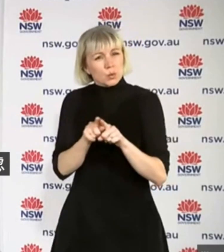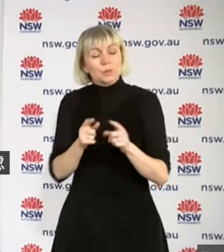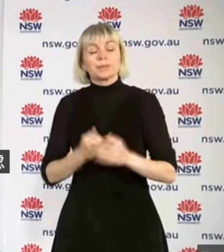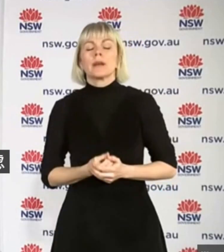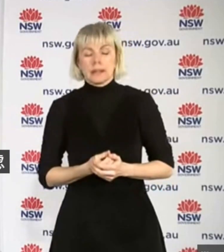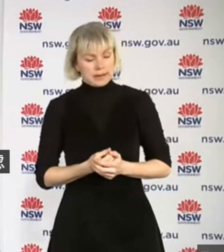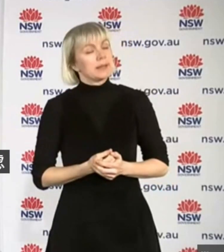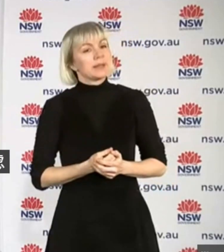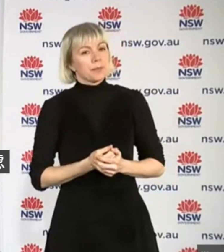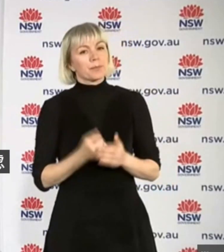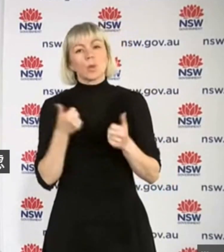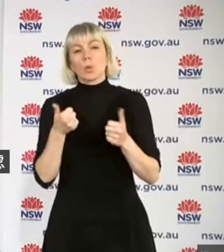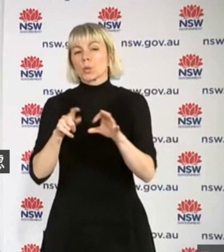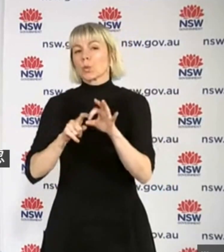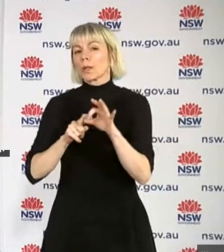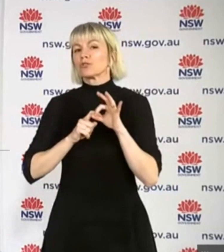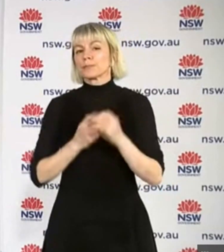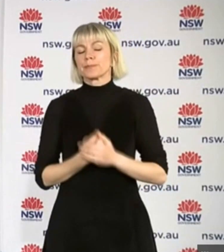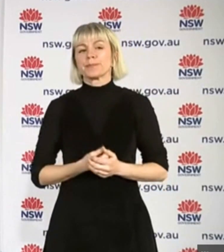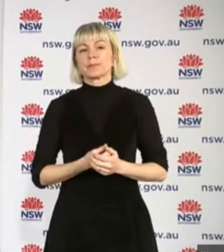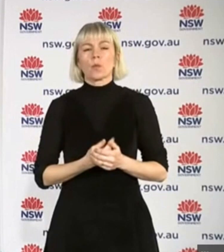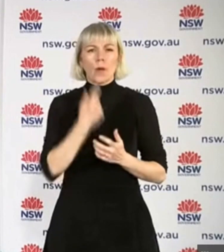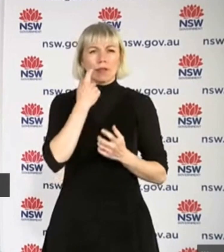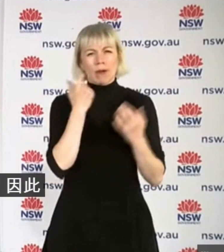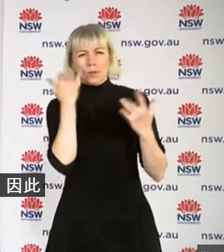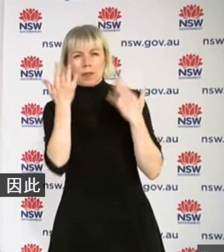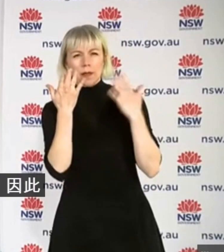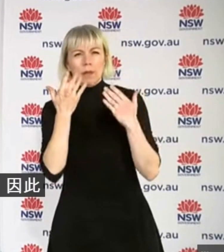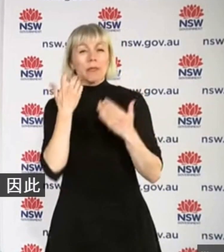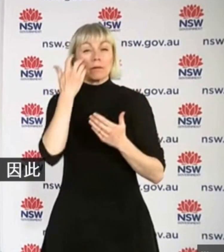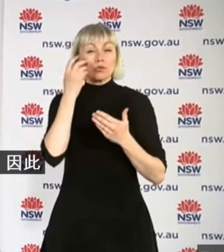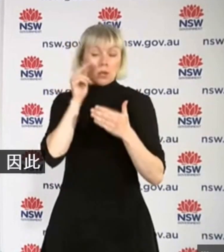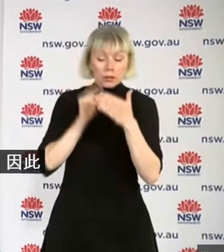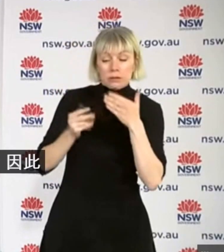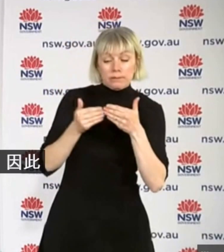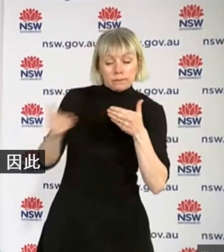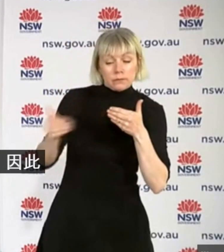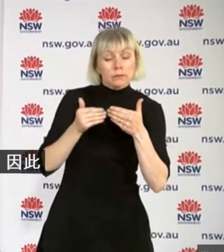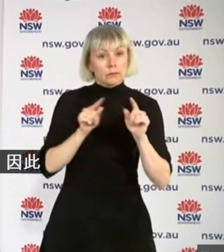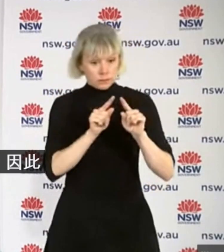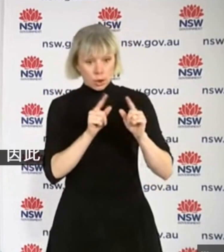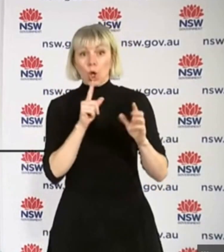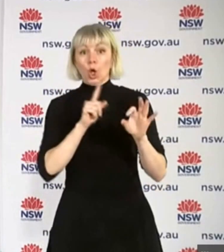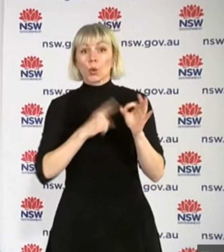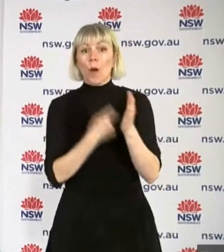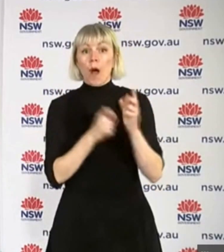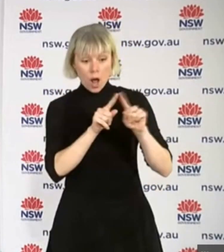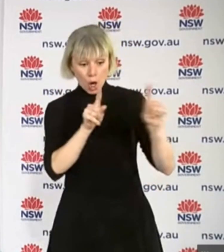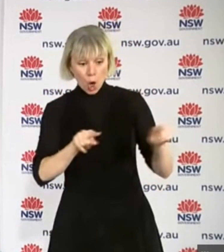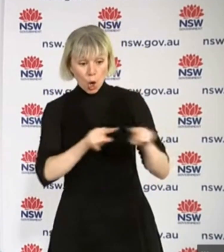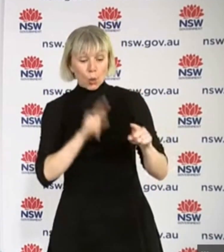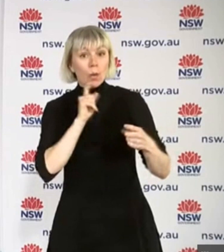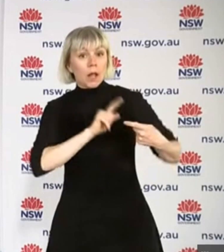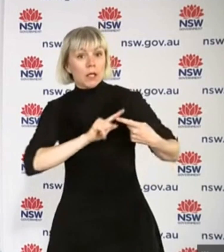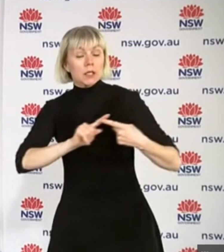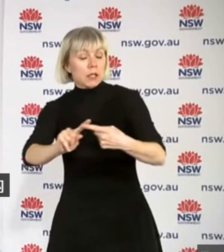the future of QR codes in the context of tracking and tracing, isolation and quarantine. So They are decisions we haven't yet taken, and they're not decisions